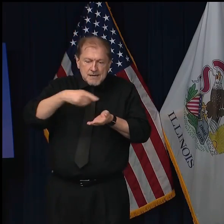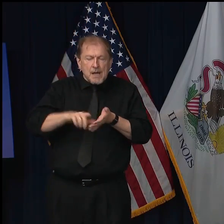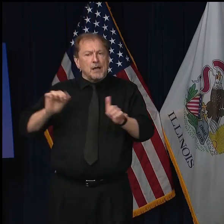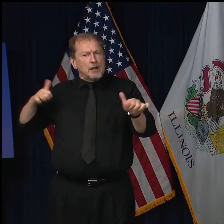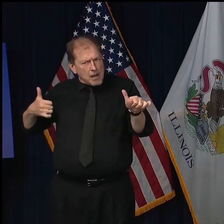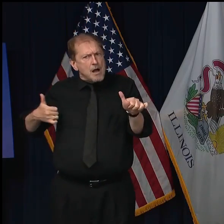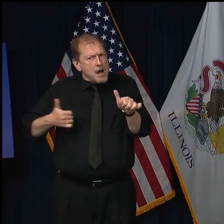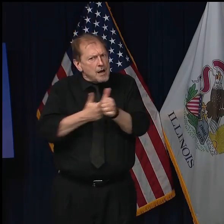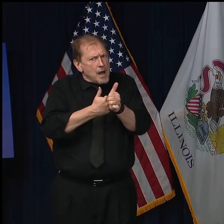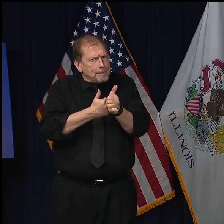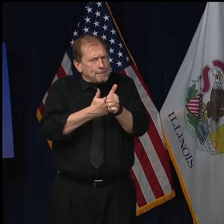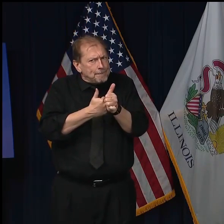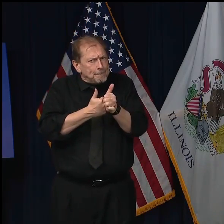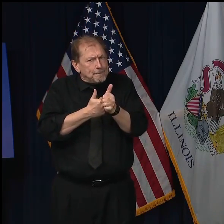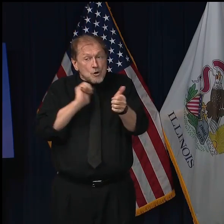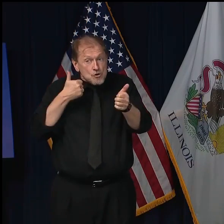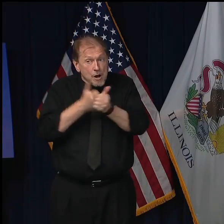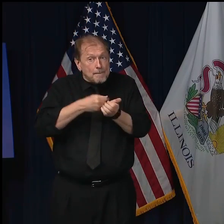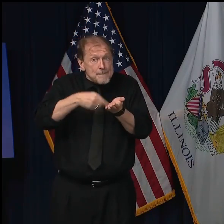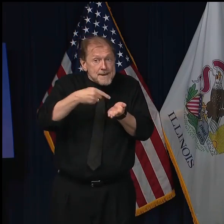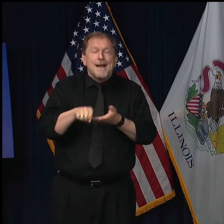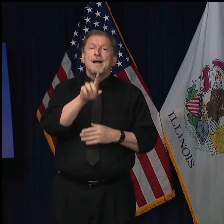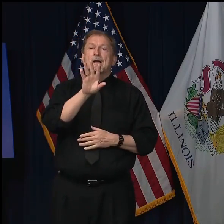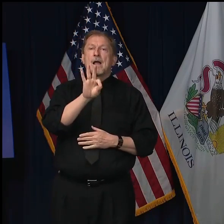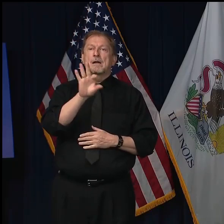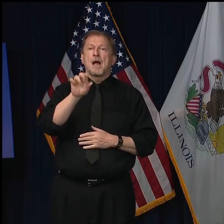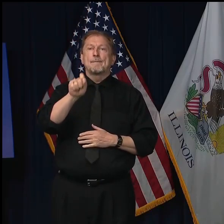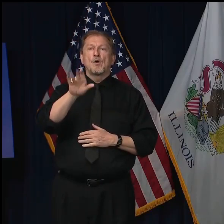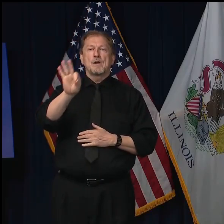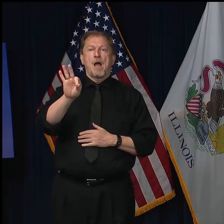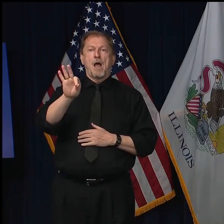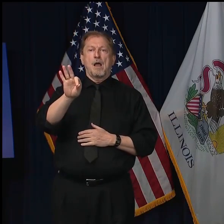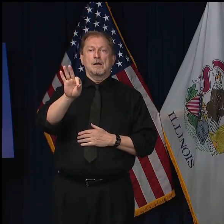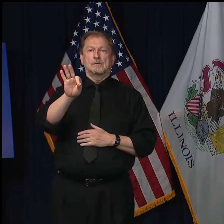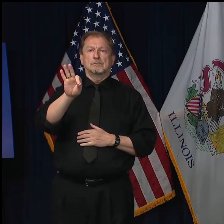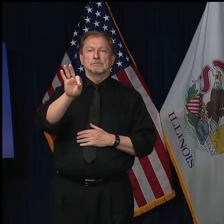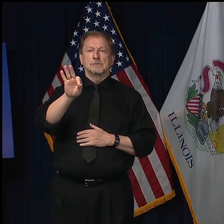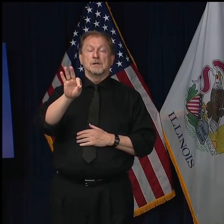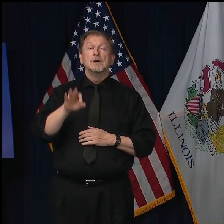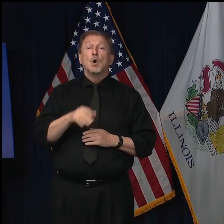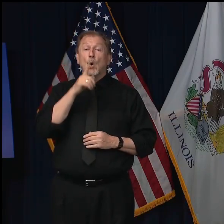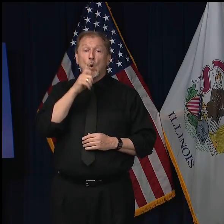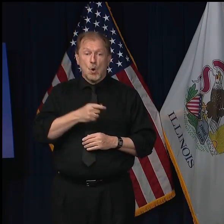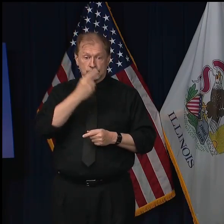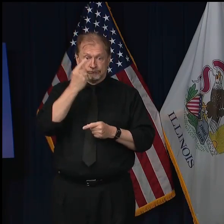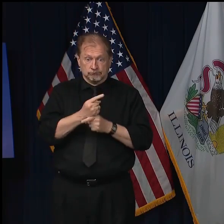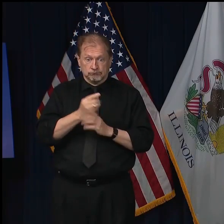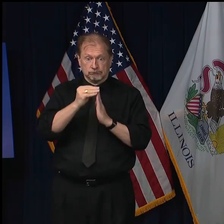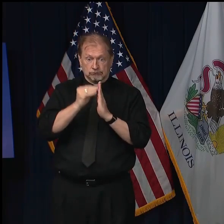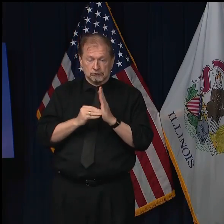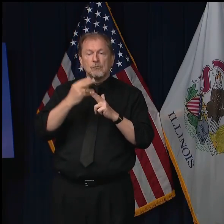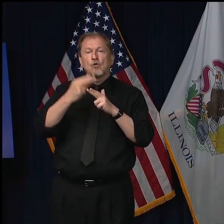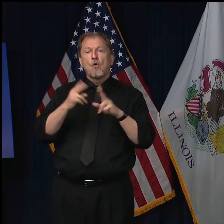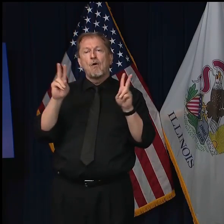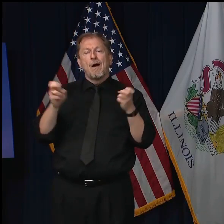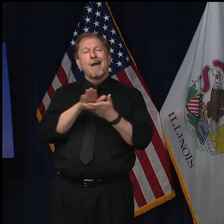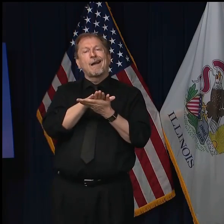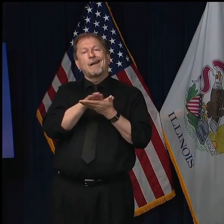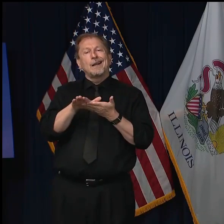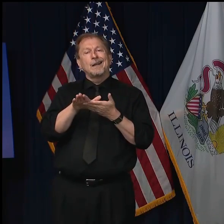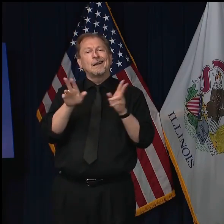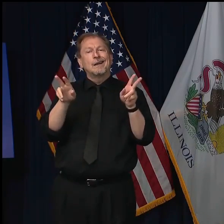timely manner to 99.9% of clean claims. And the majority of these claimants,